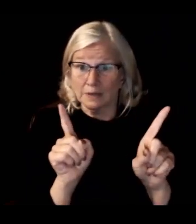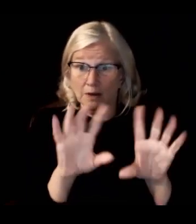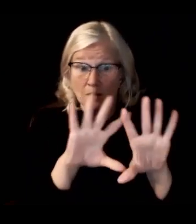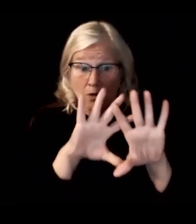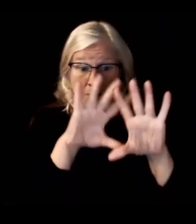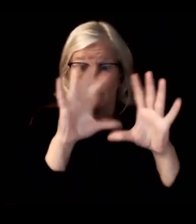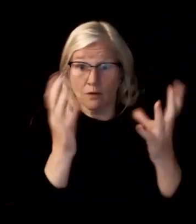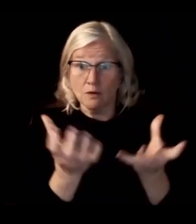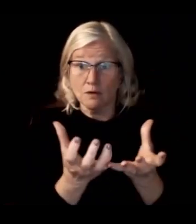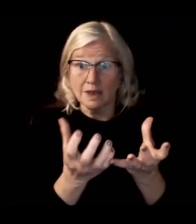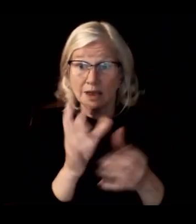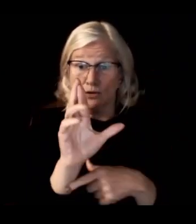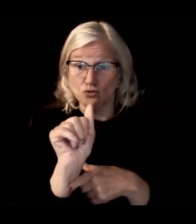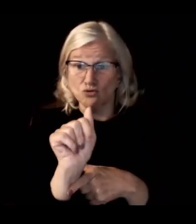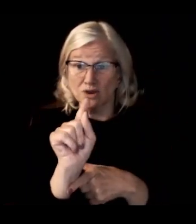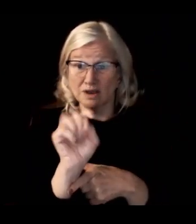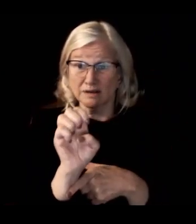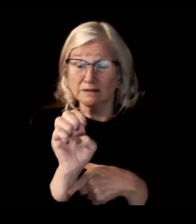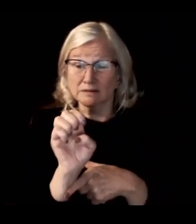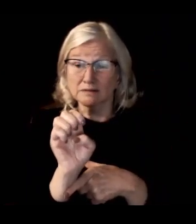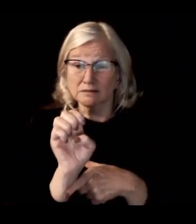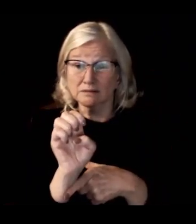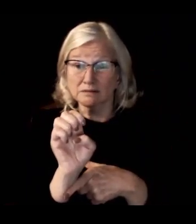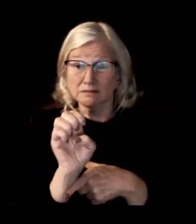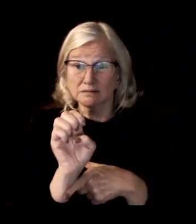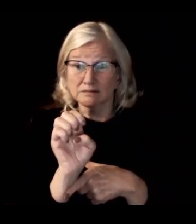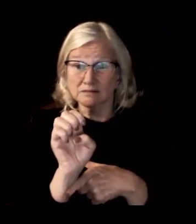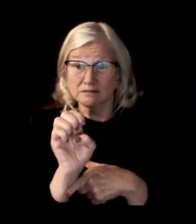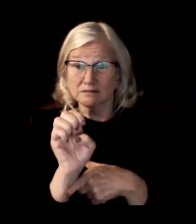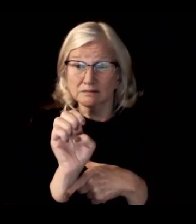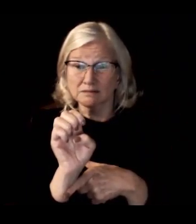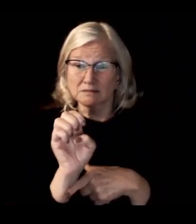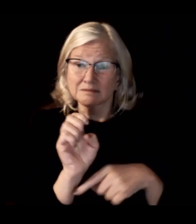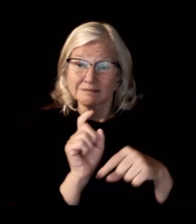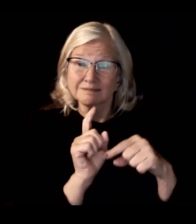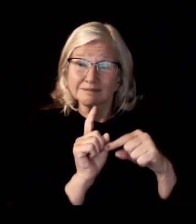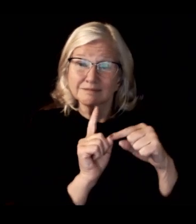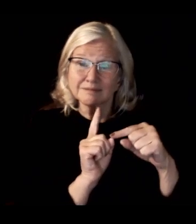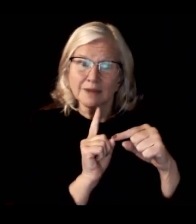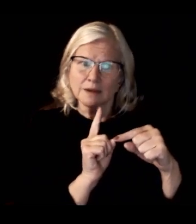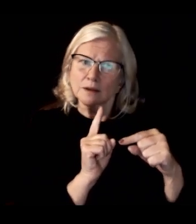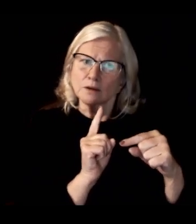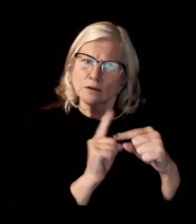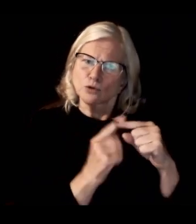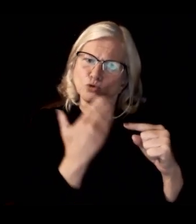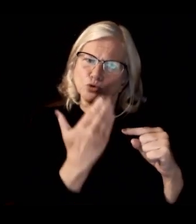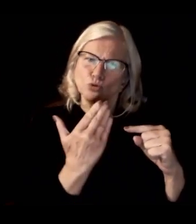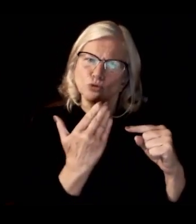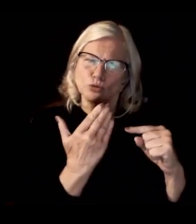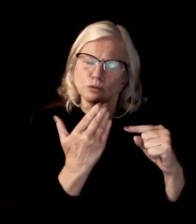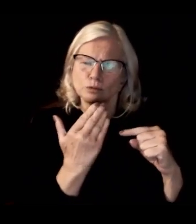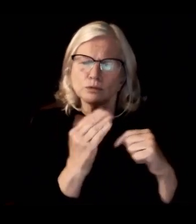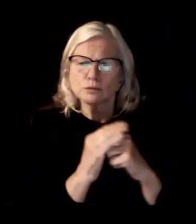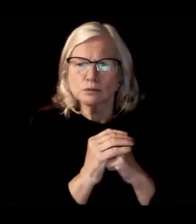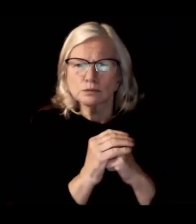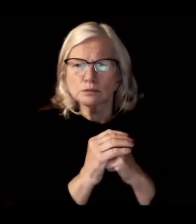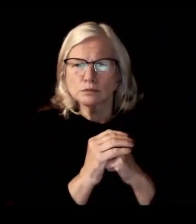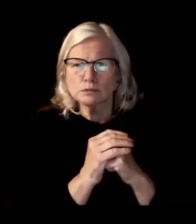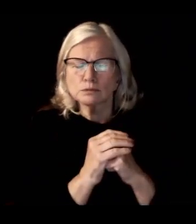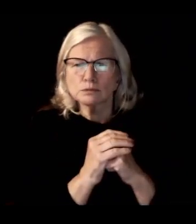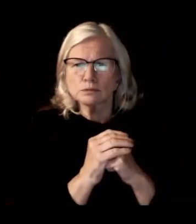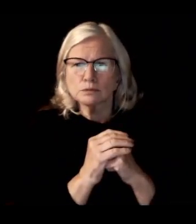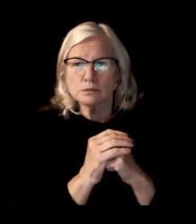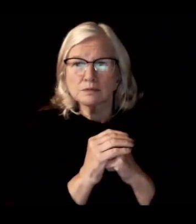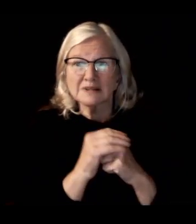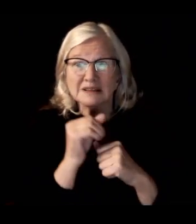saw was a positive thing. We weren't seeing incredibly high rates of positivity in the community,